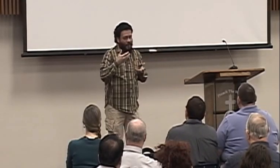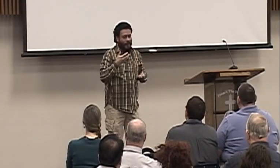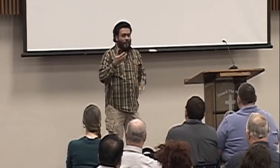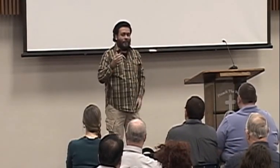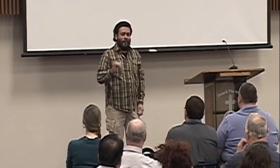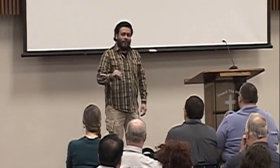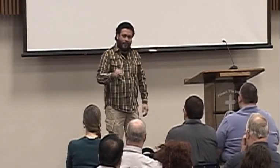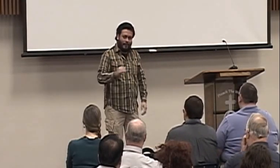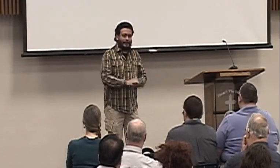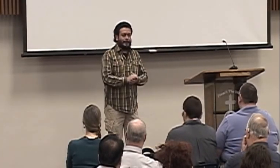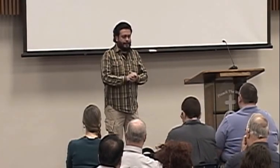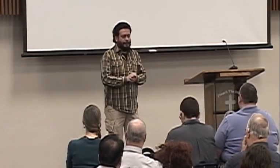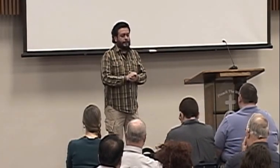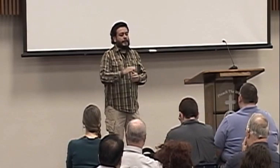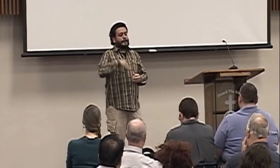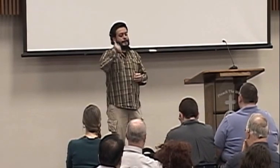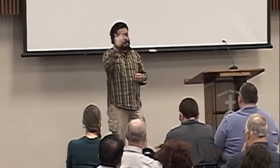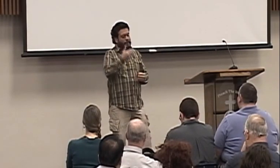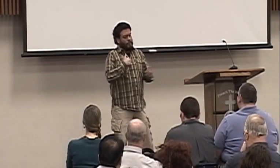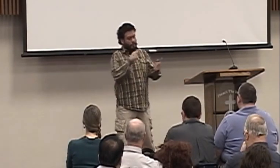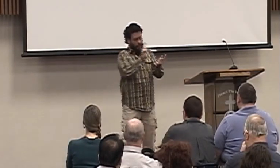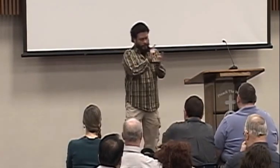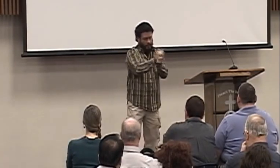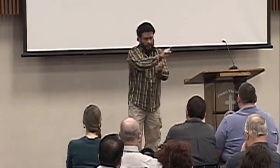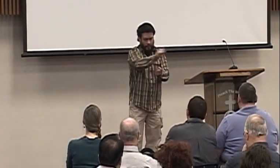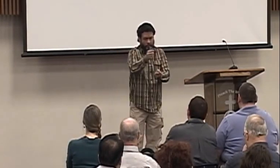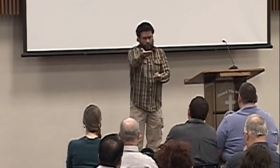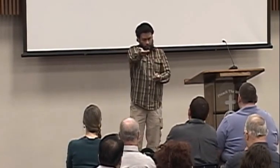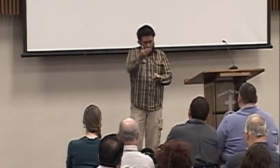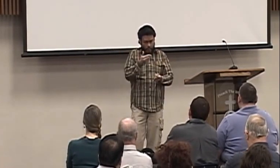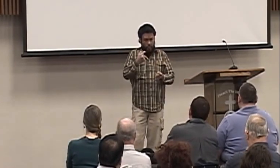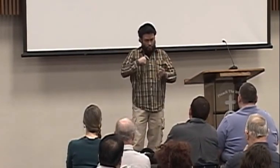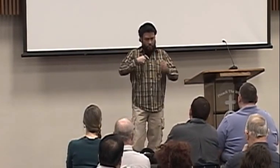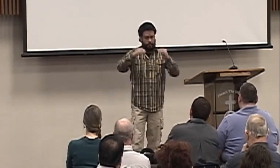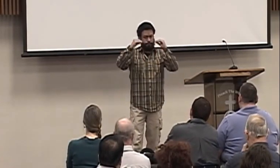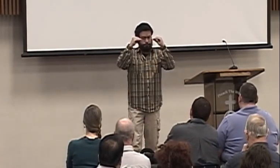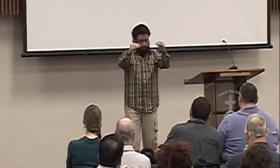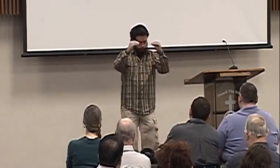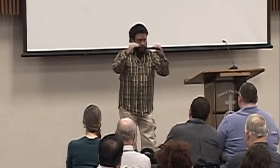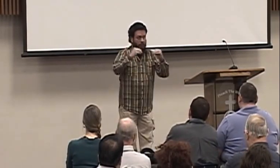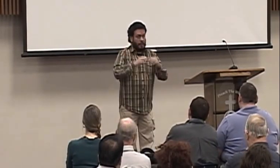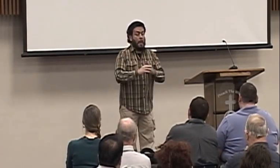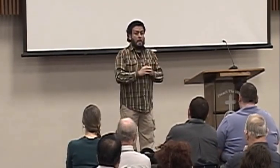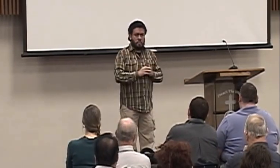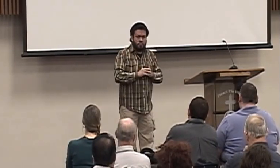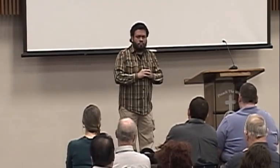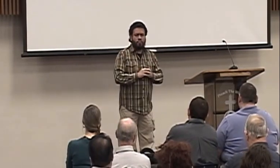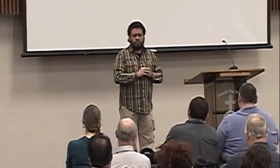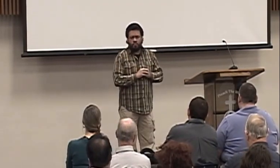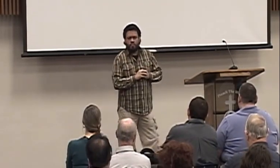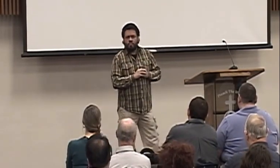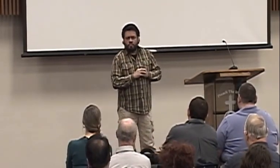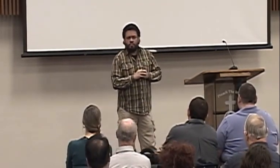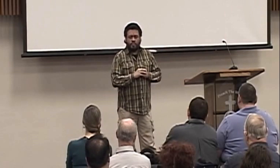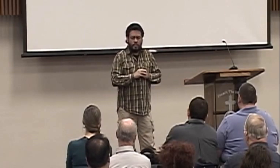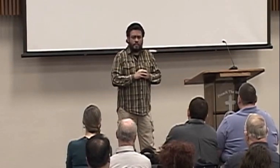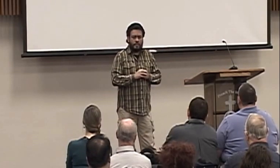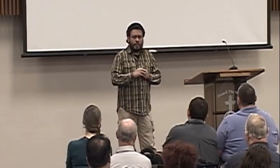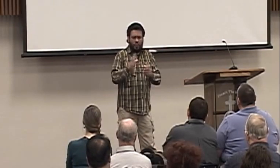And he told me, Dennis told me what he was sharing with him. And so they allowed me to start teaching with